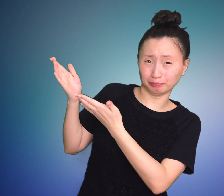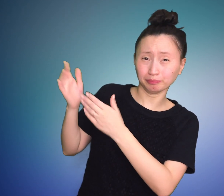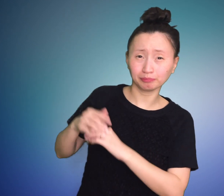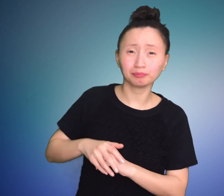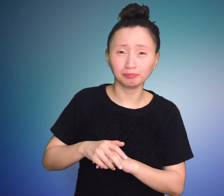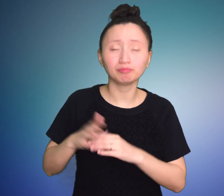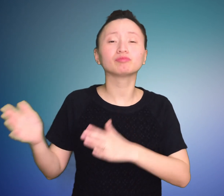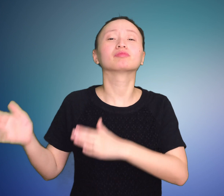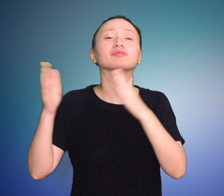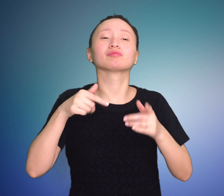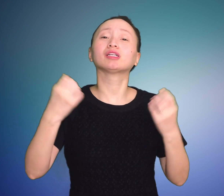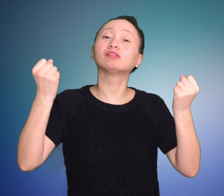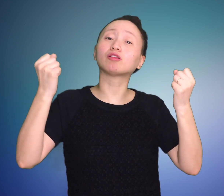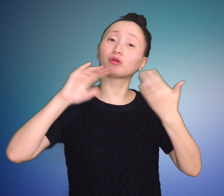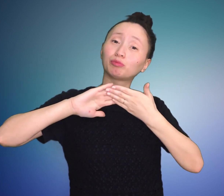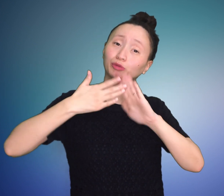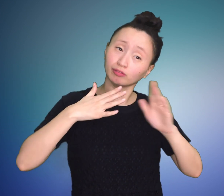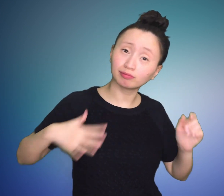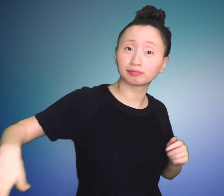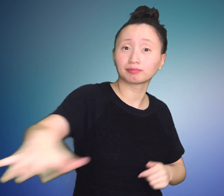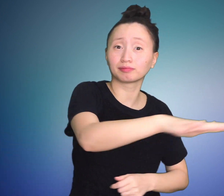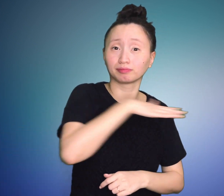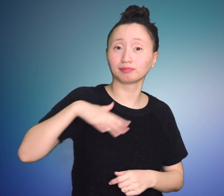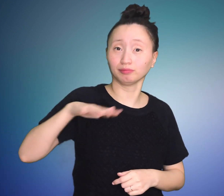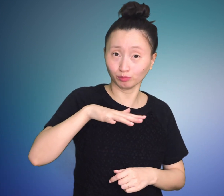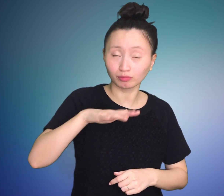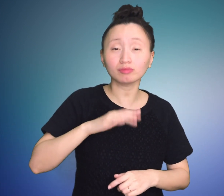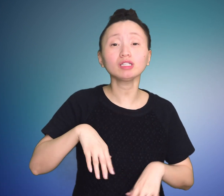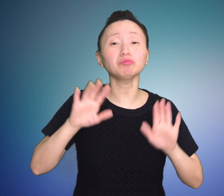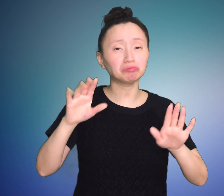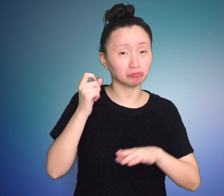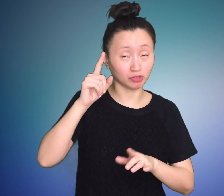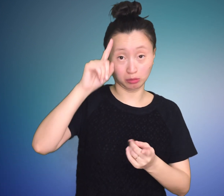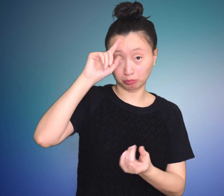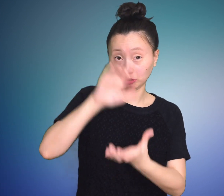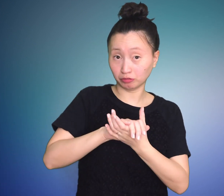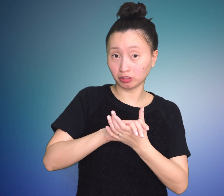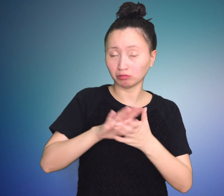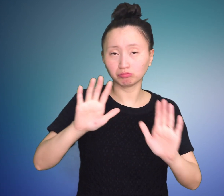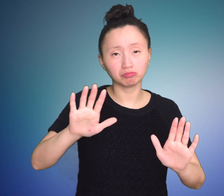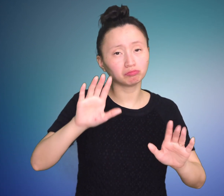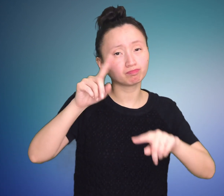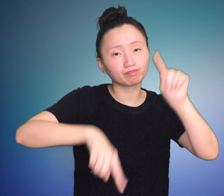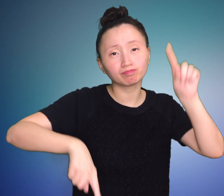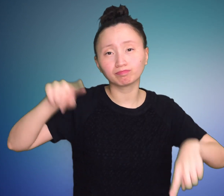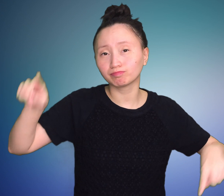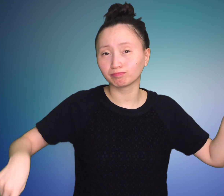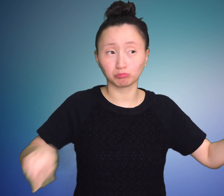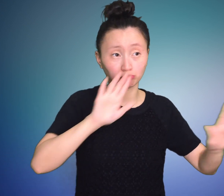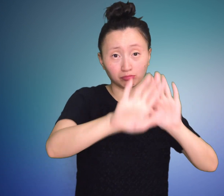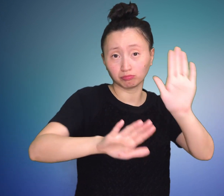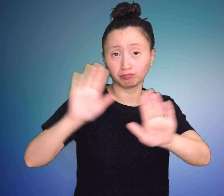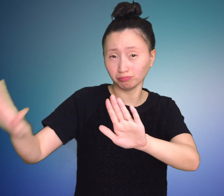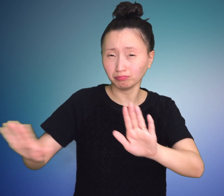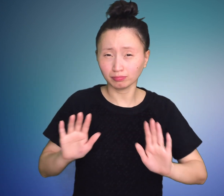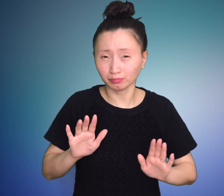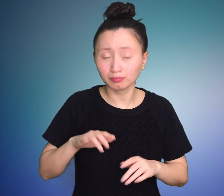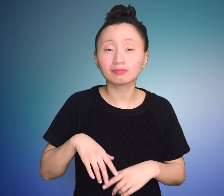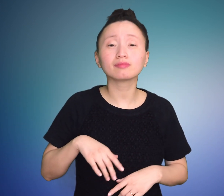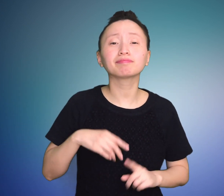has been established. Within the signing community, there are many different beliefs. There are different beliefs on what it is like to be